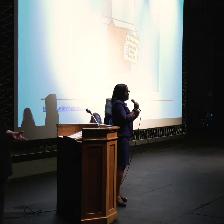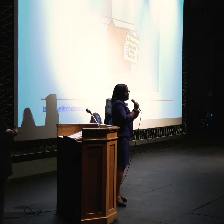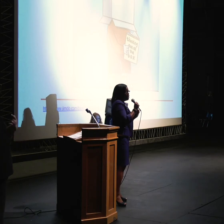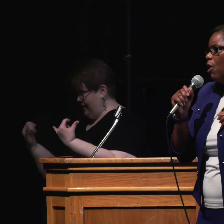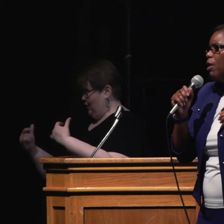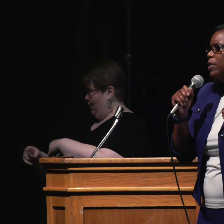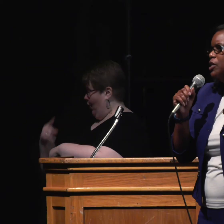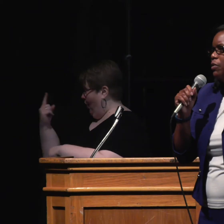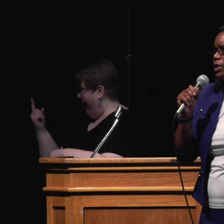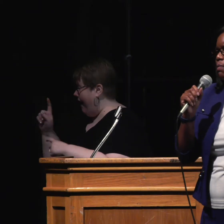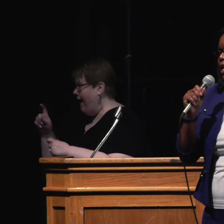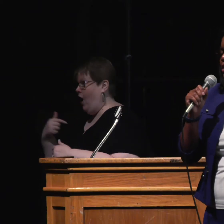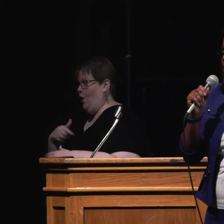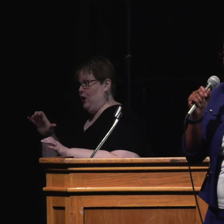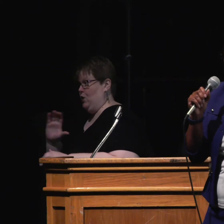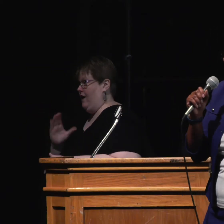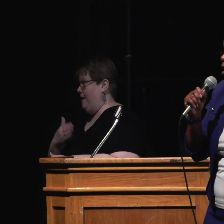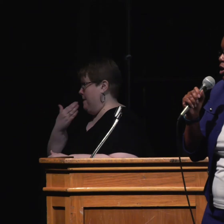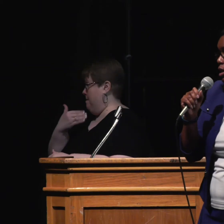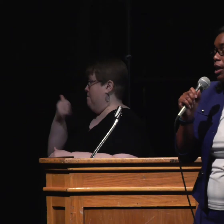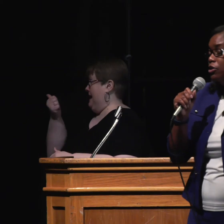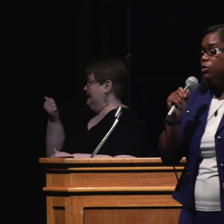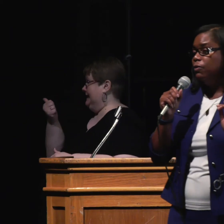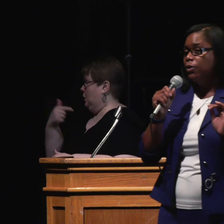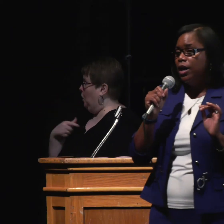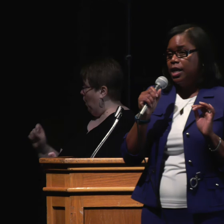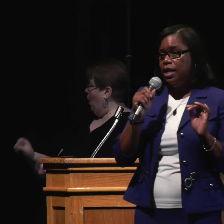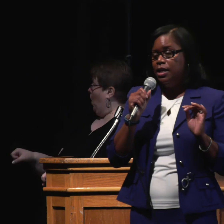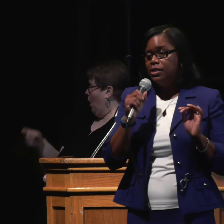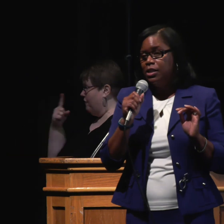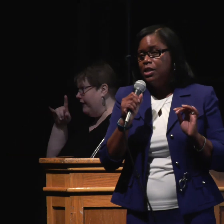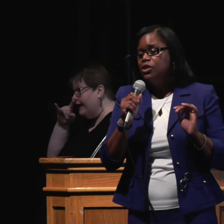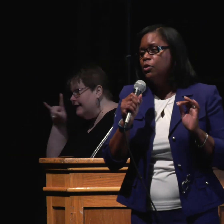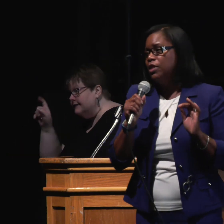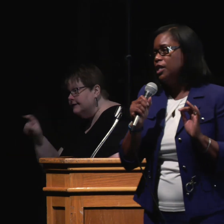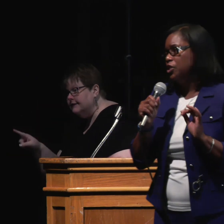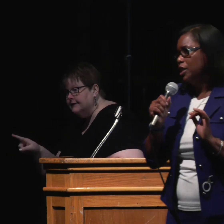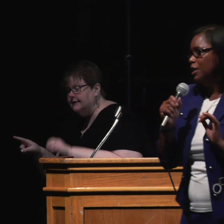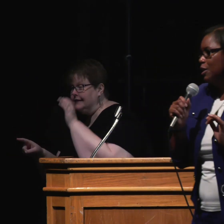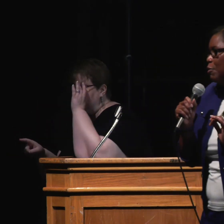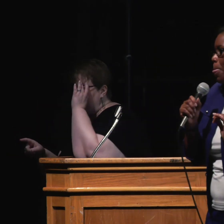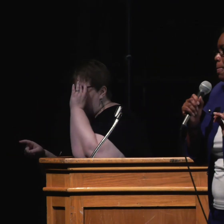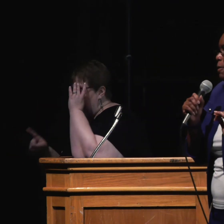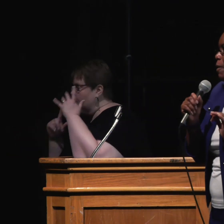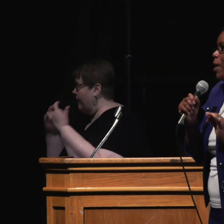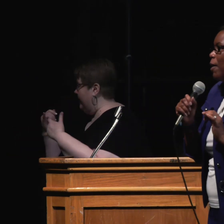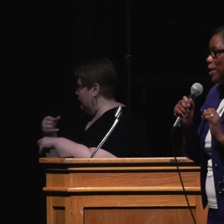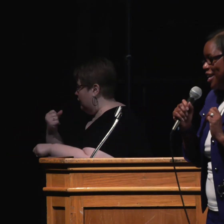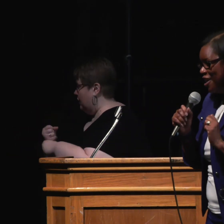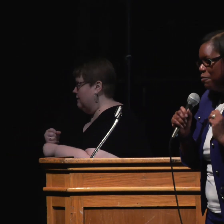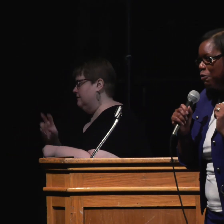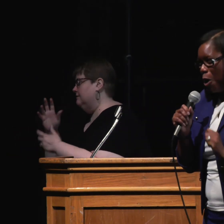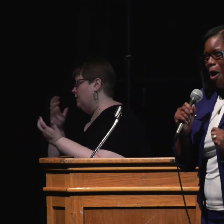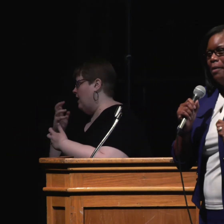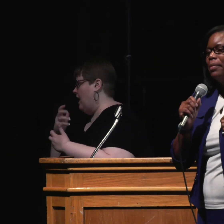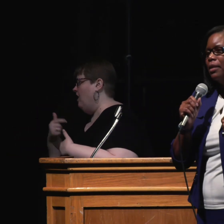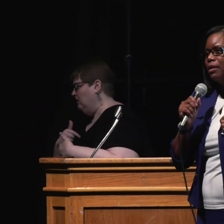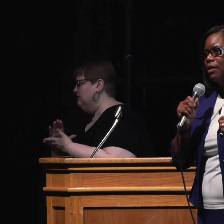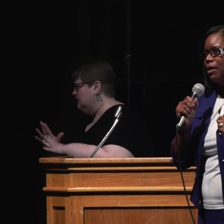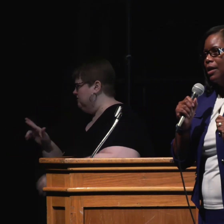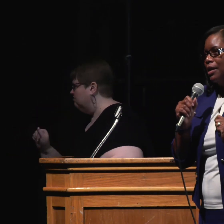today? Are we doing the best that we could do for our kids? So this year, while we're getting